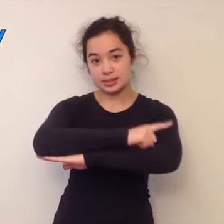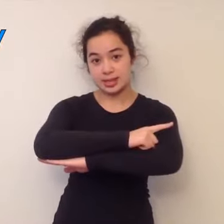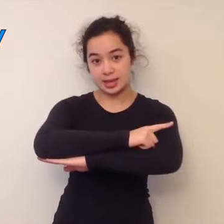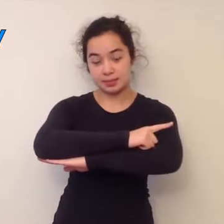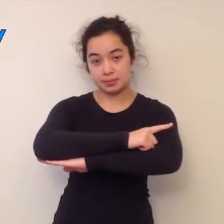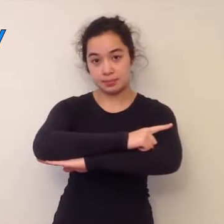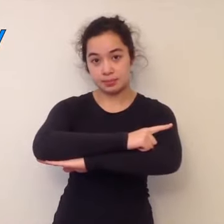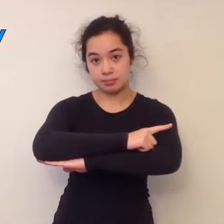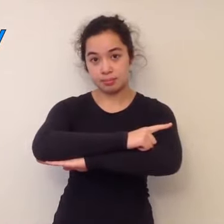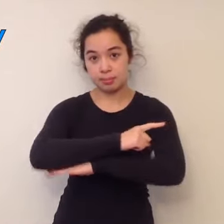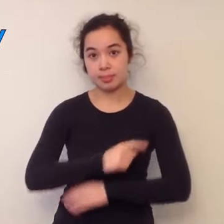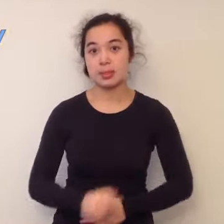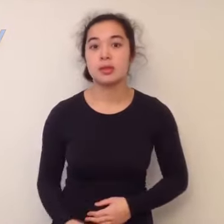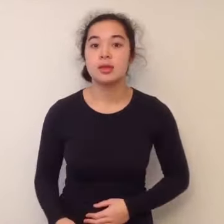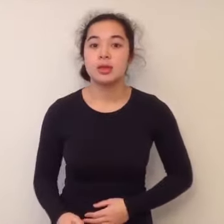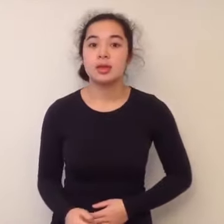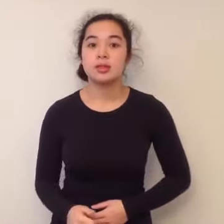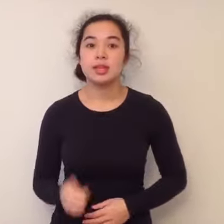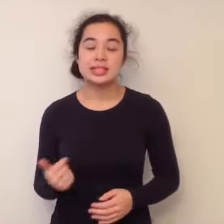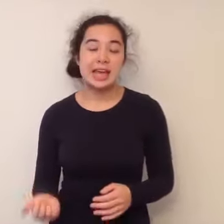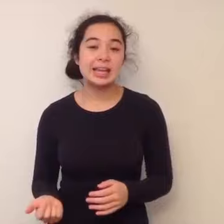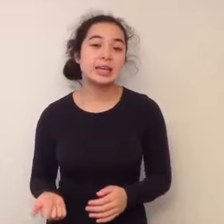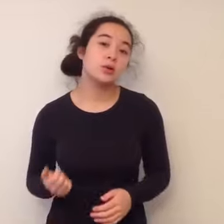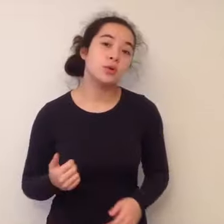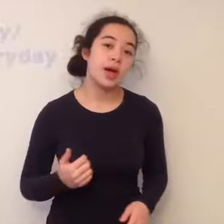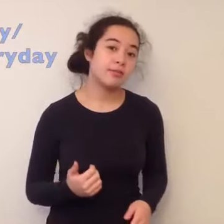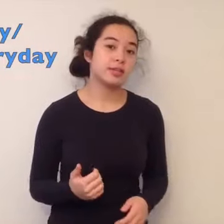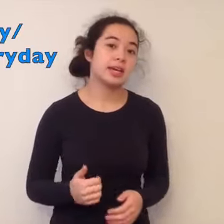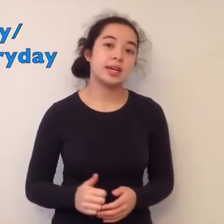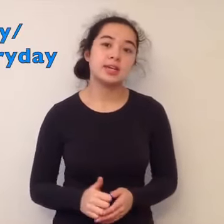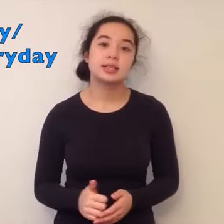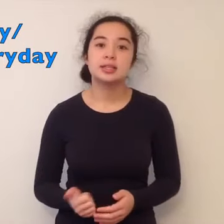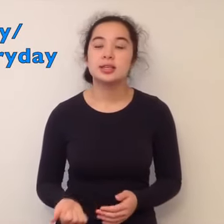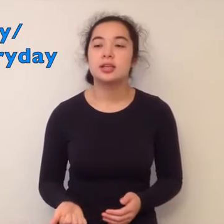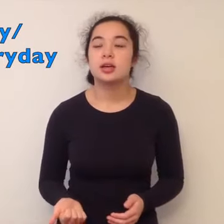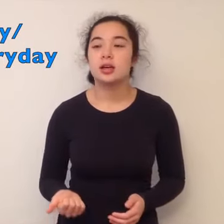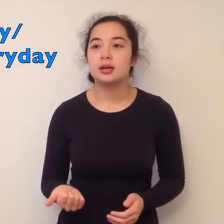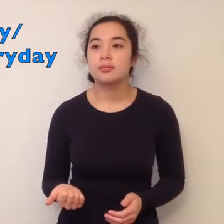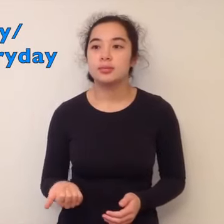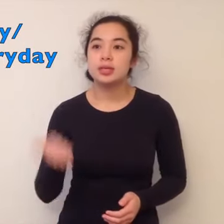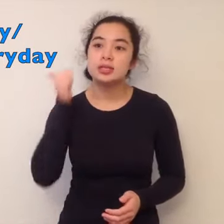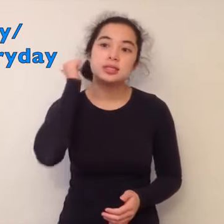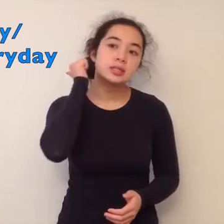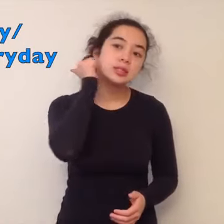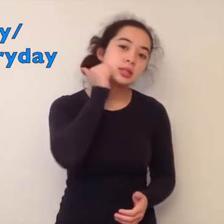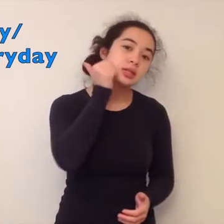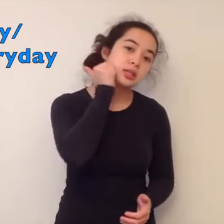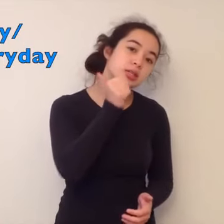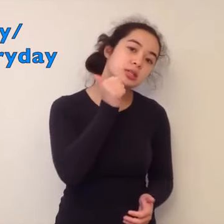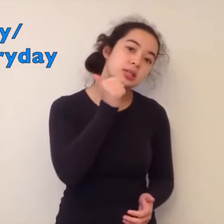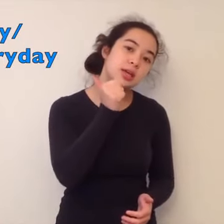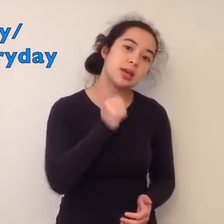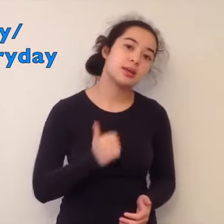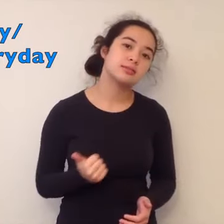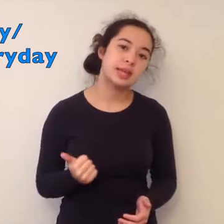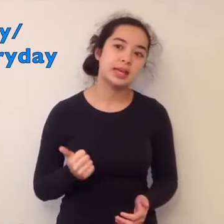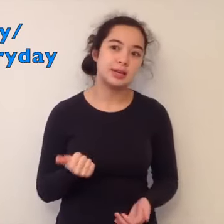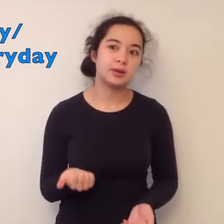Day. And then daily or everyday is daily or